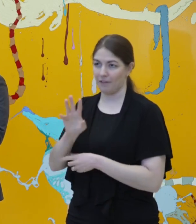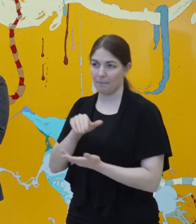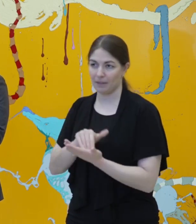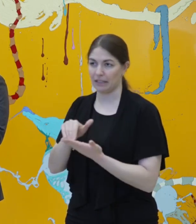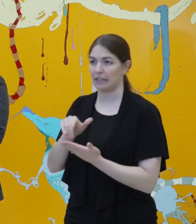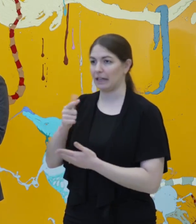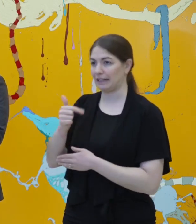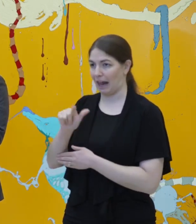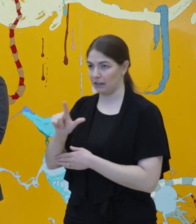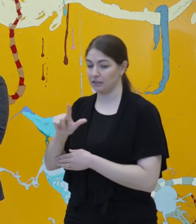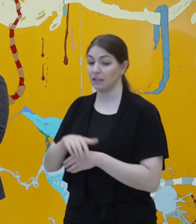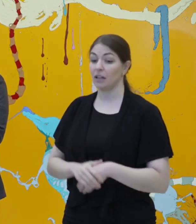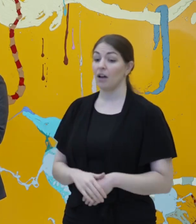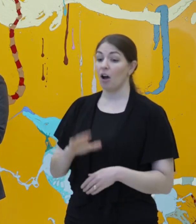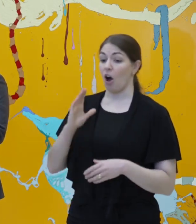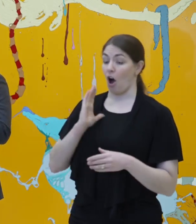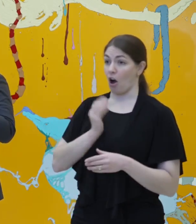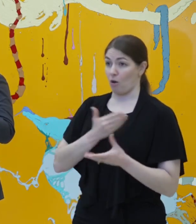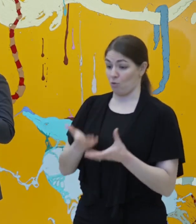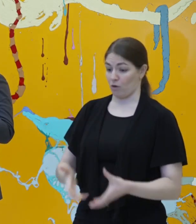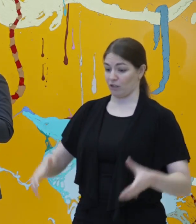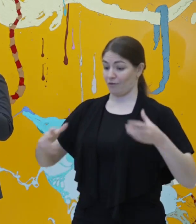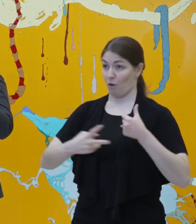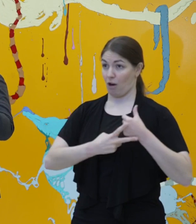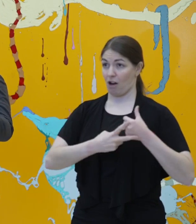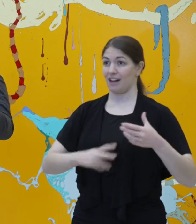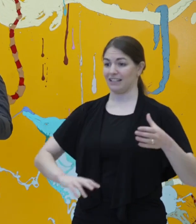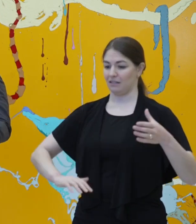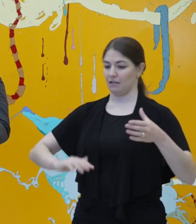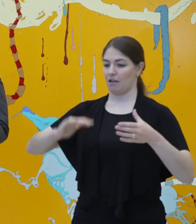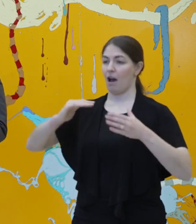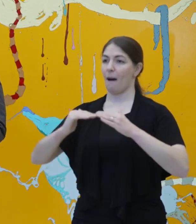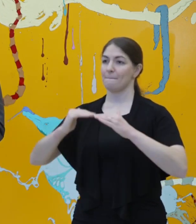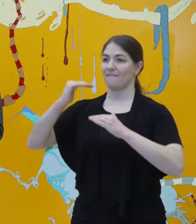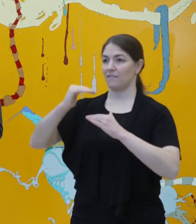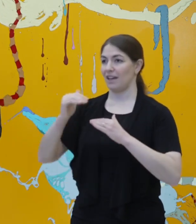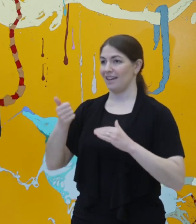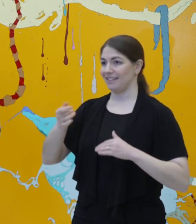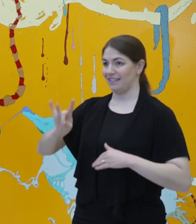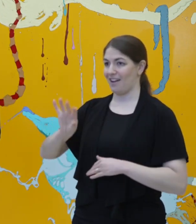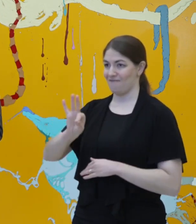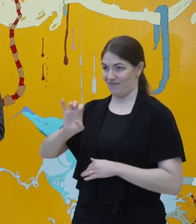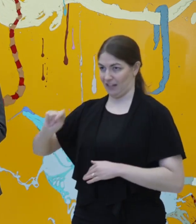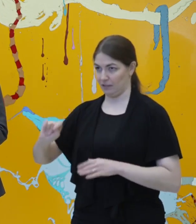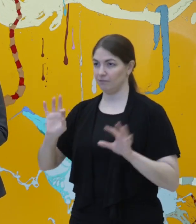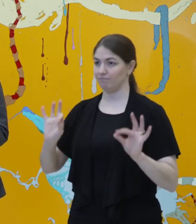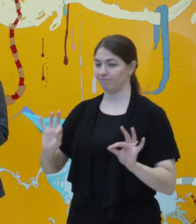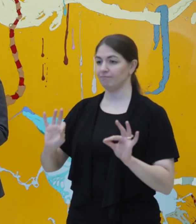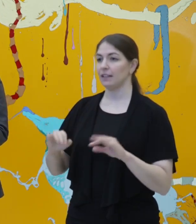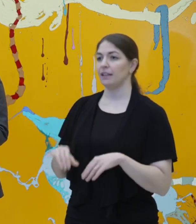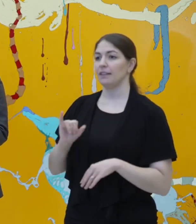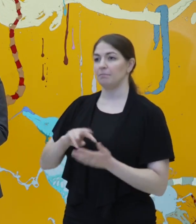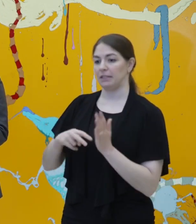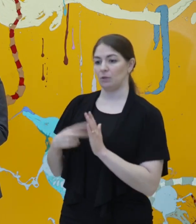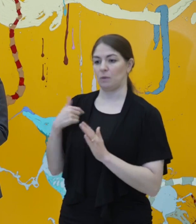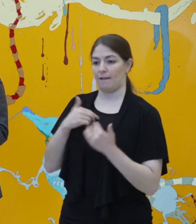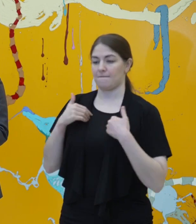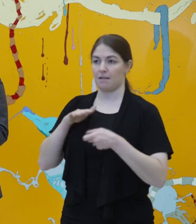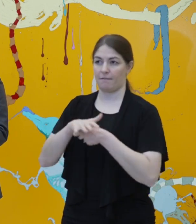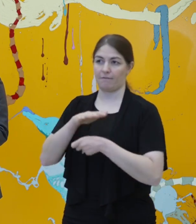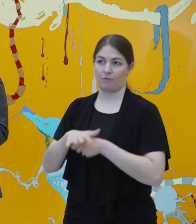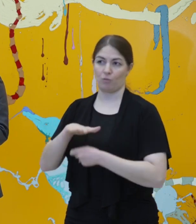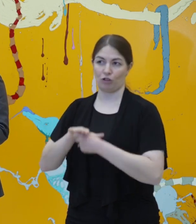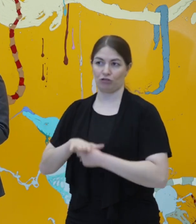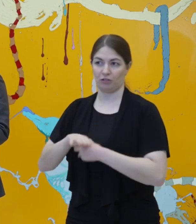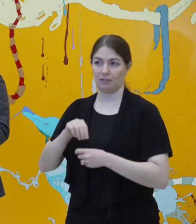reservoir is above 18 feet. So we have a full reservoir, and that's what ultimately led to us getting to pressure across the system at